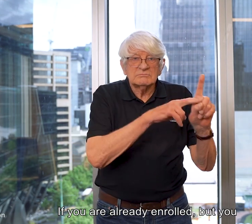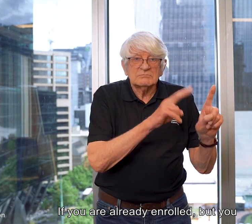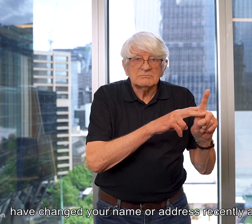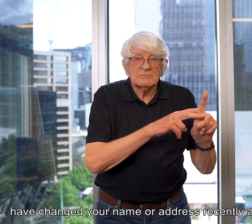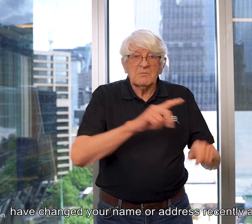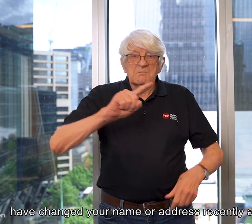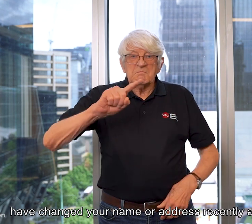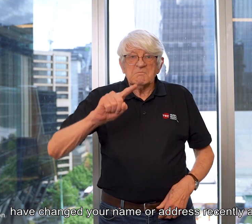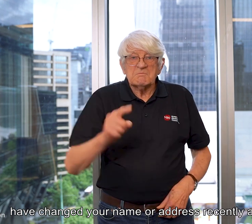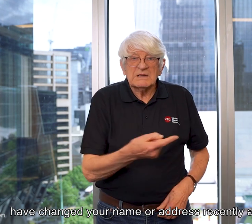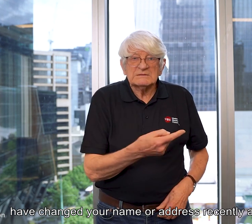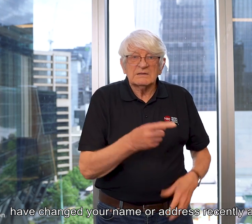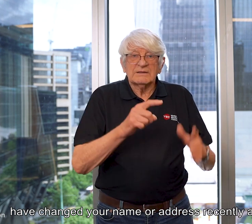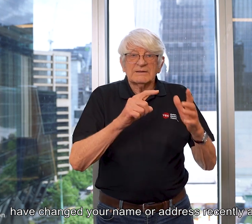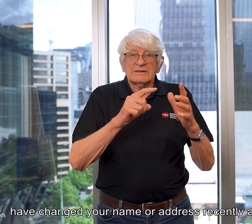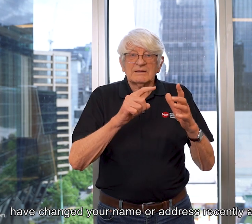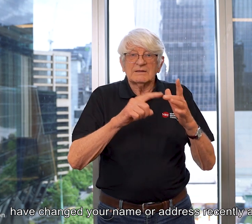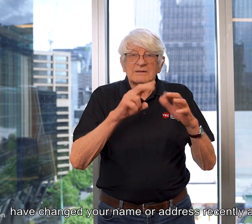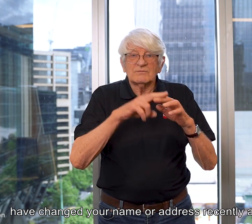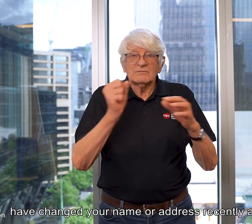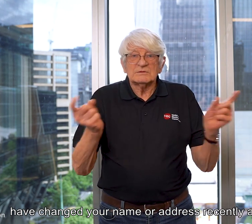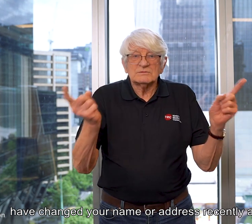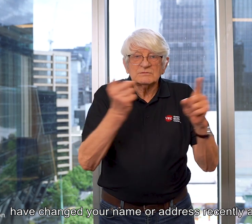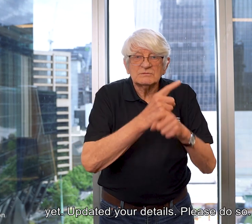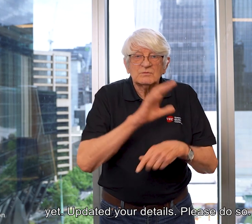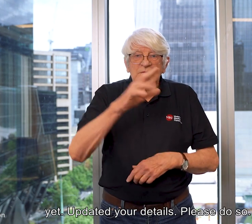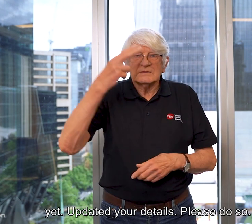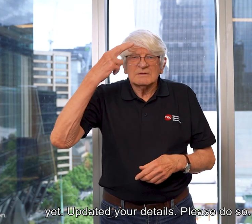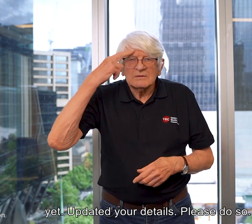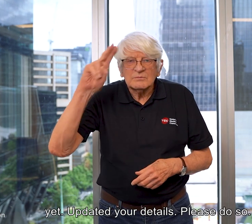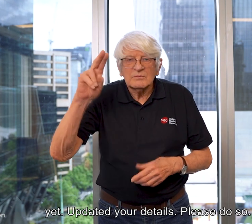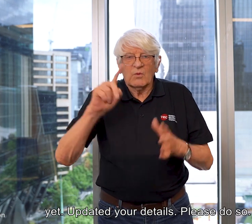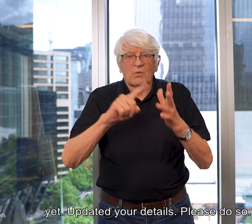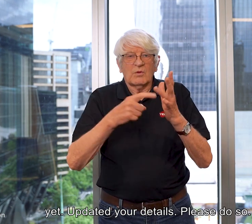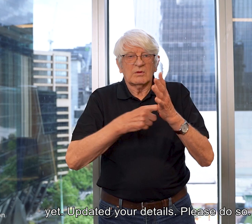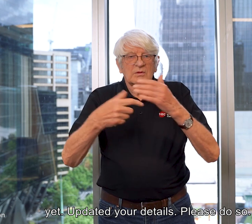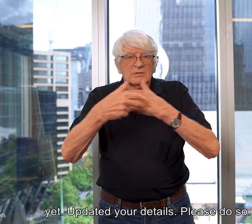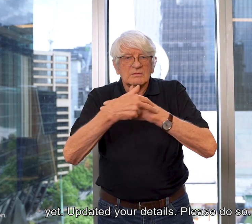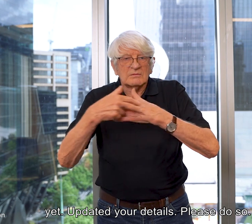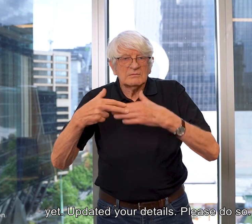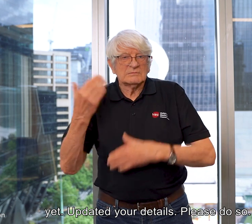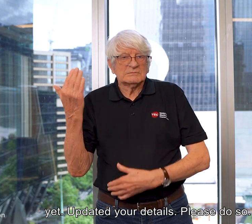you have changed your name or address recently and not yet updated your details, please do so.